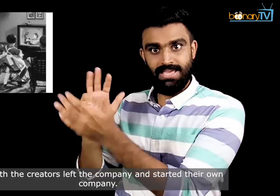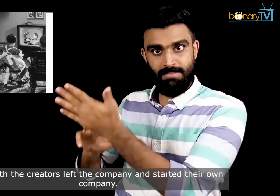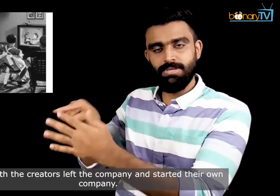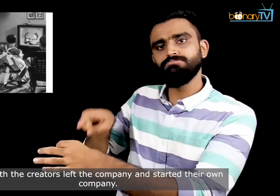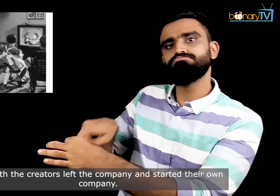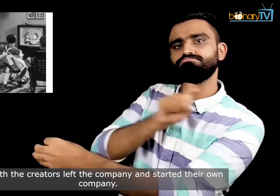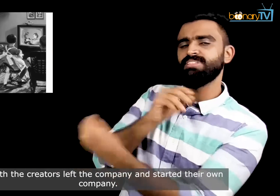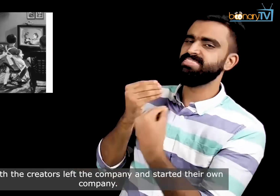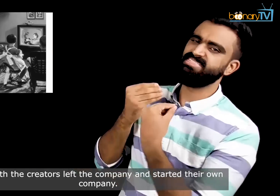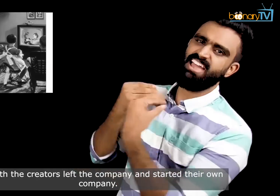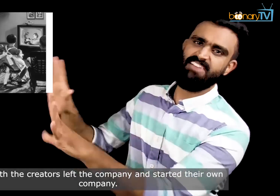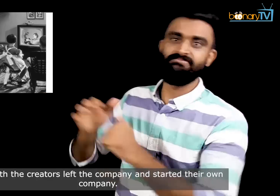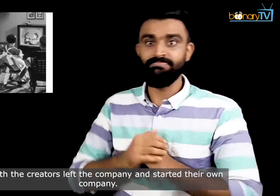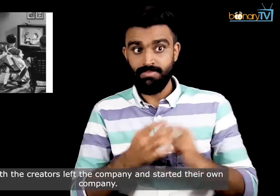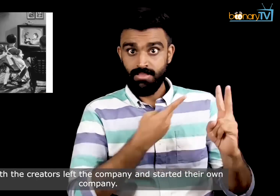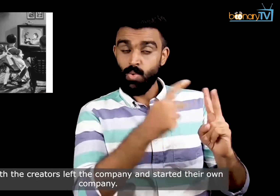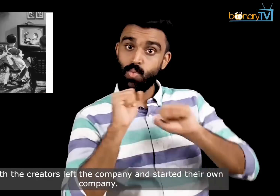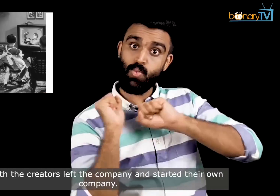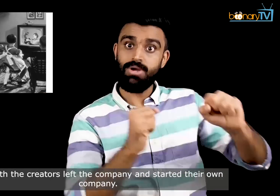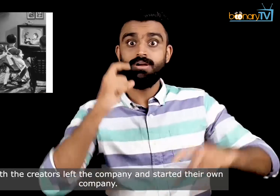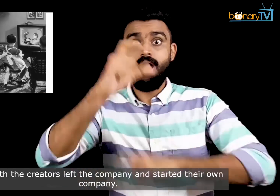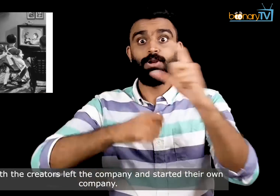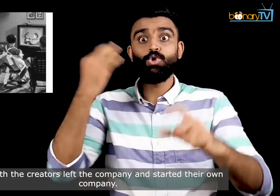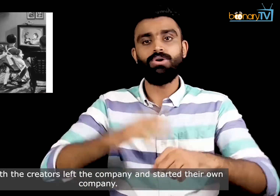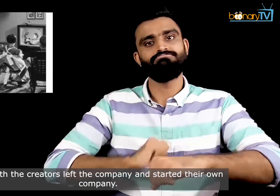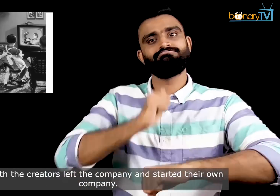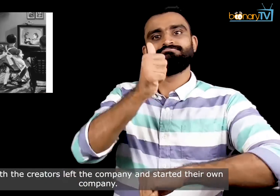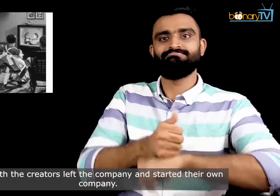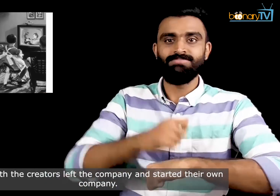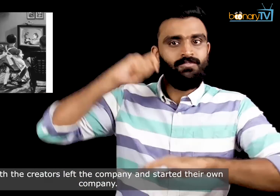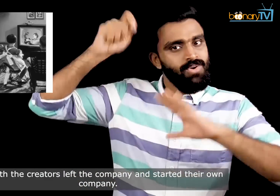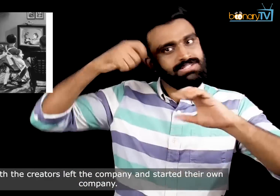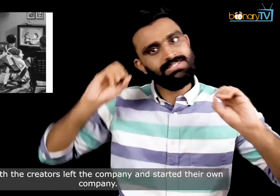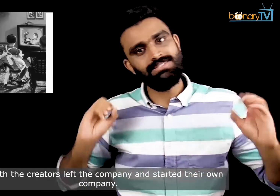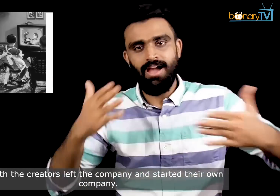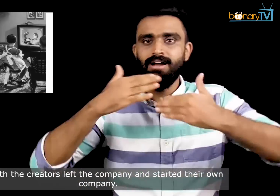the creators left the company and started their own company.